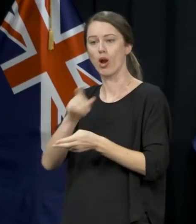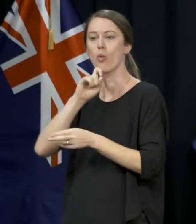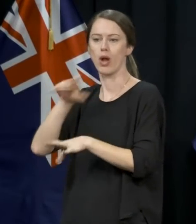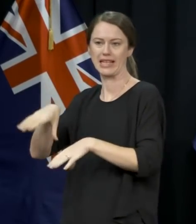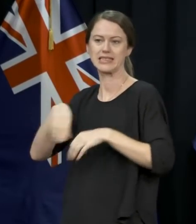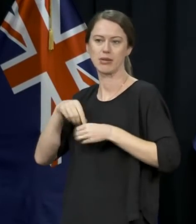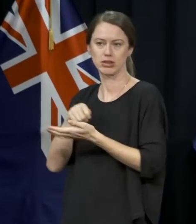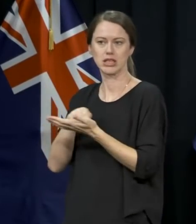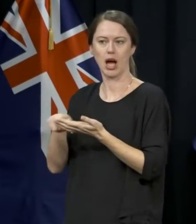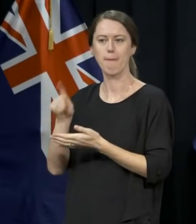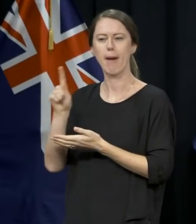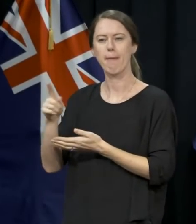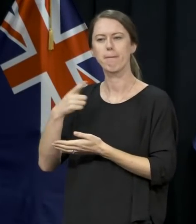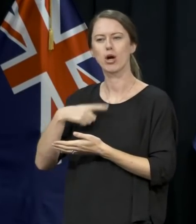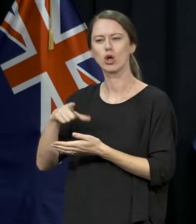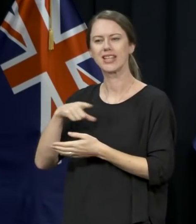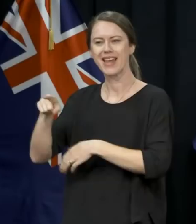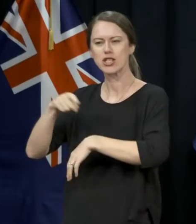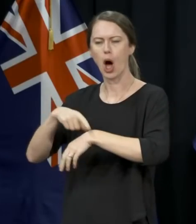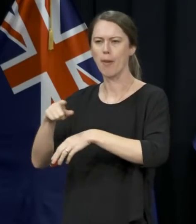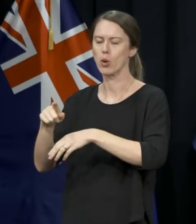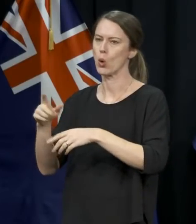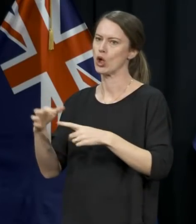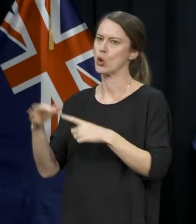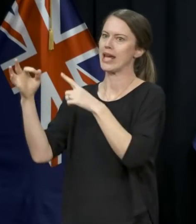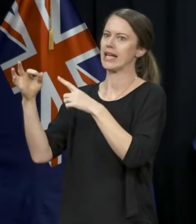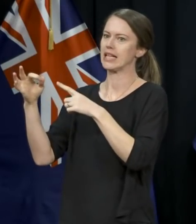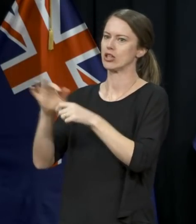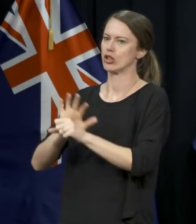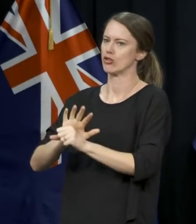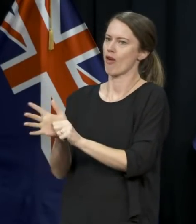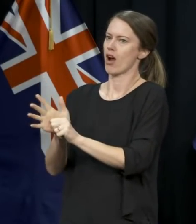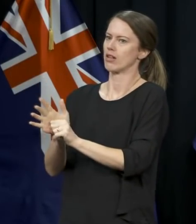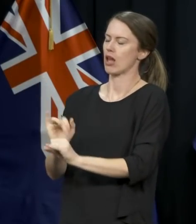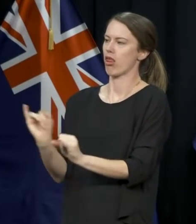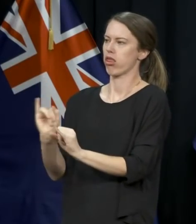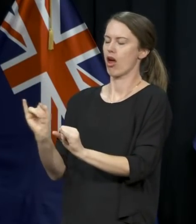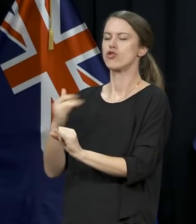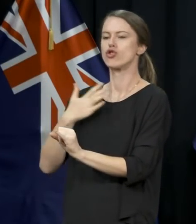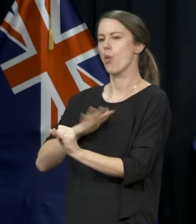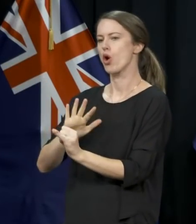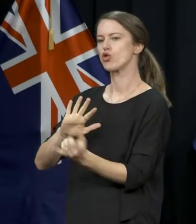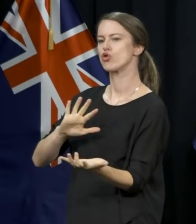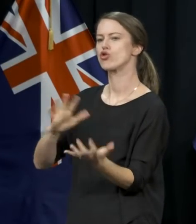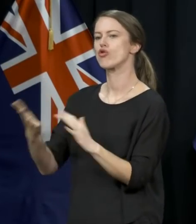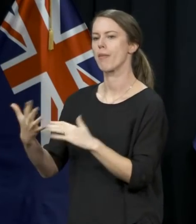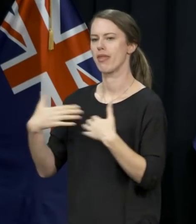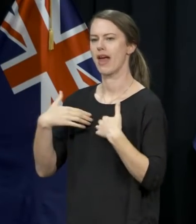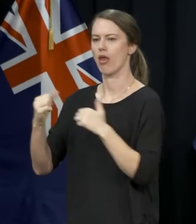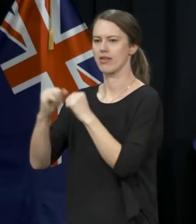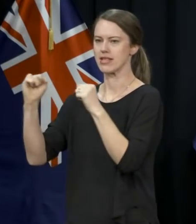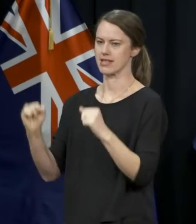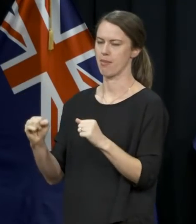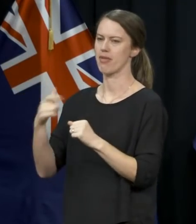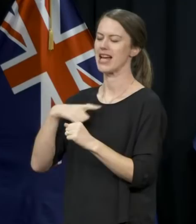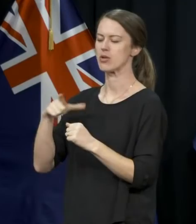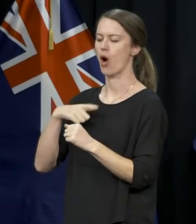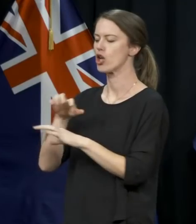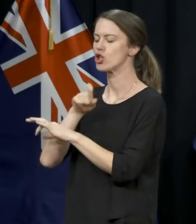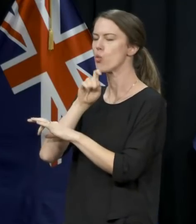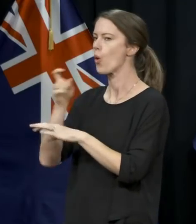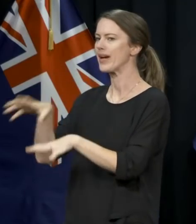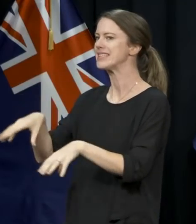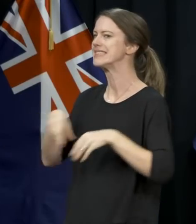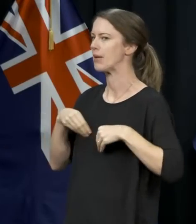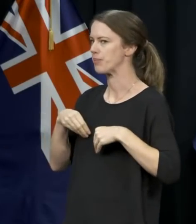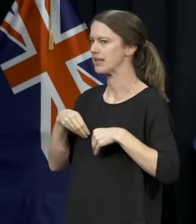resignation, but she did not want significant disruption to the health system in the middle of an emergency